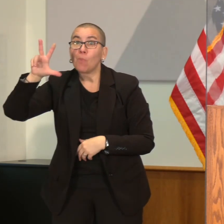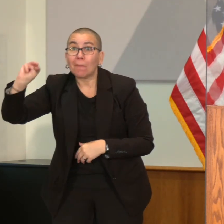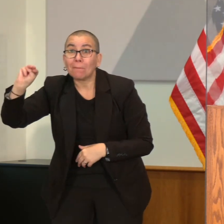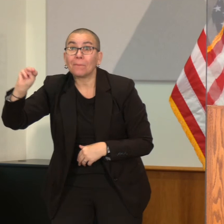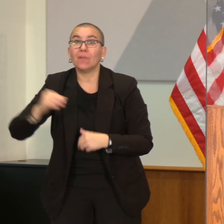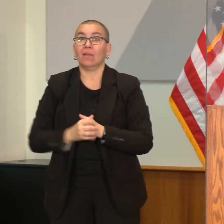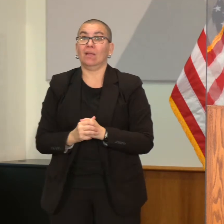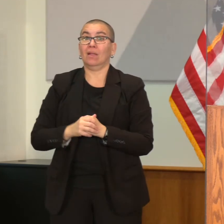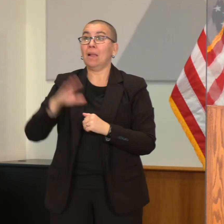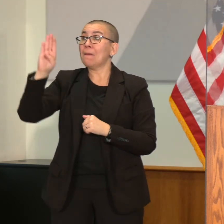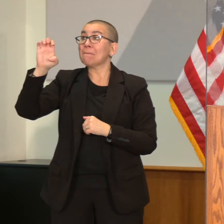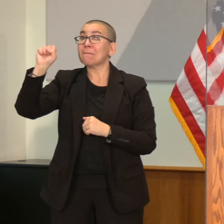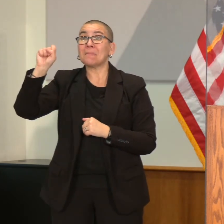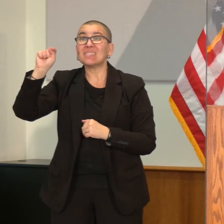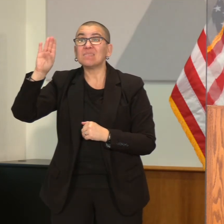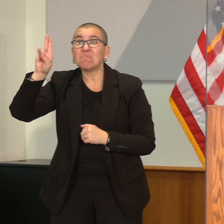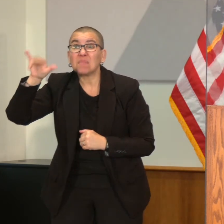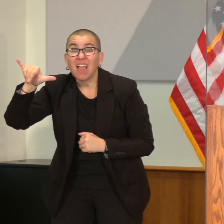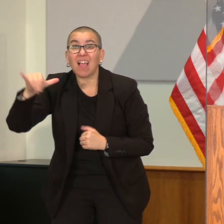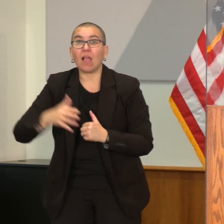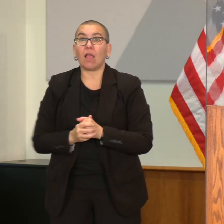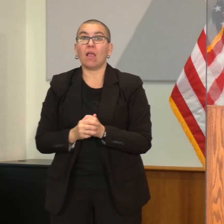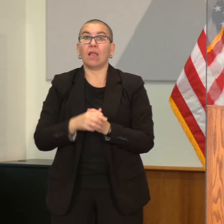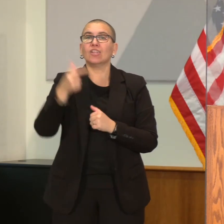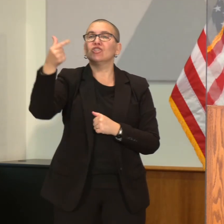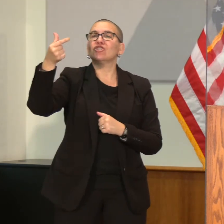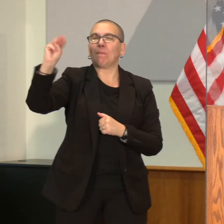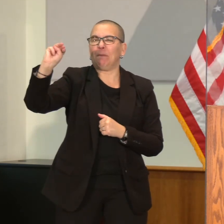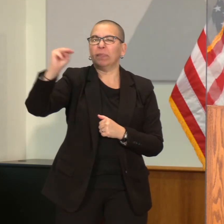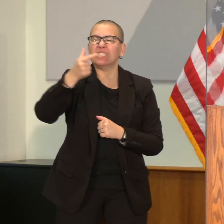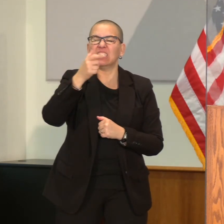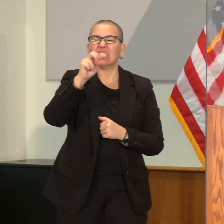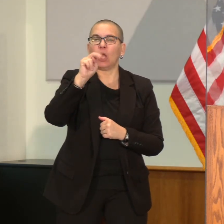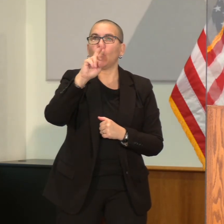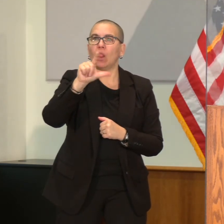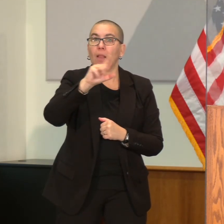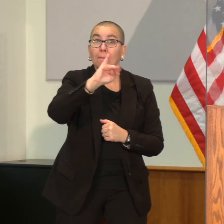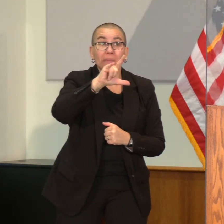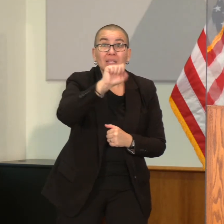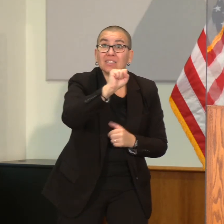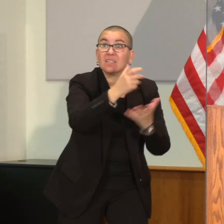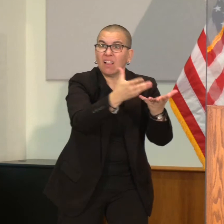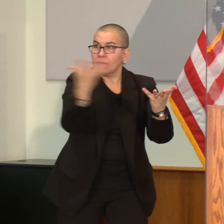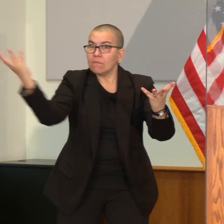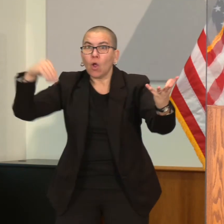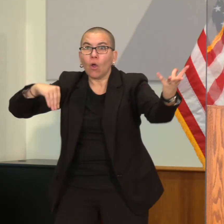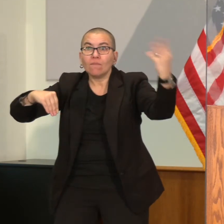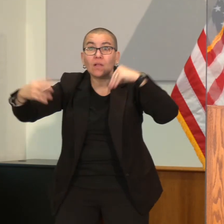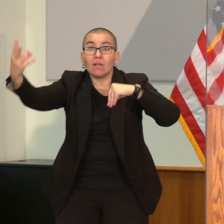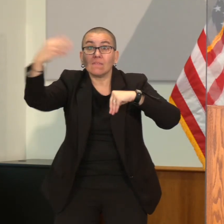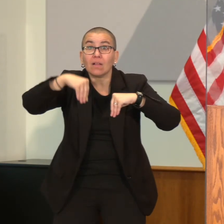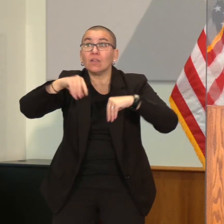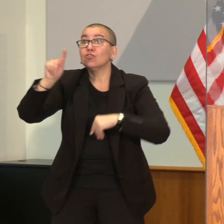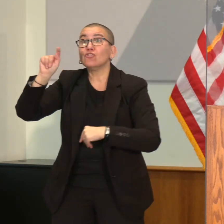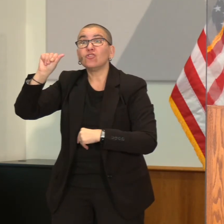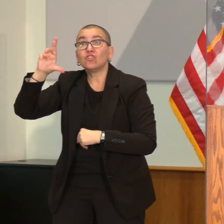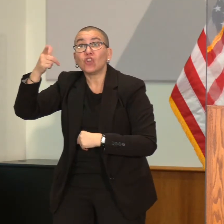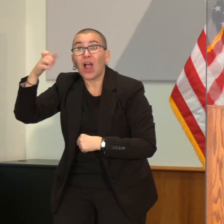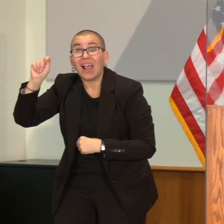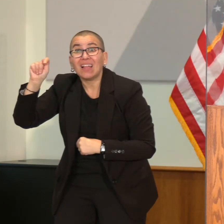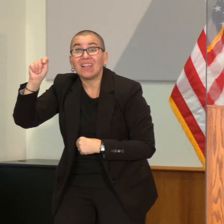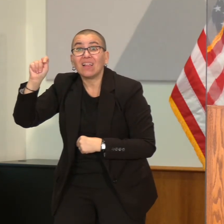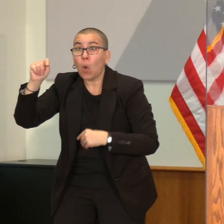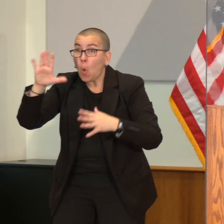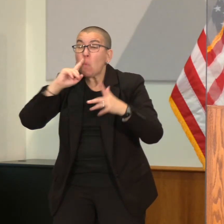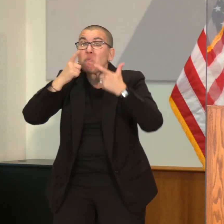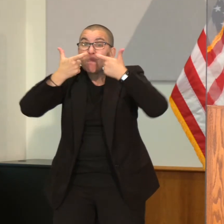Mills, Medtronic, and Target, just to name a few. They understand how important it is that we continue making needed reforms and the urgency of